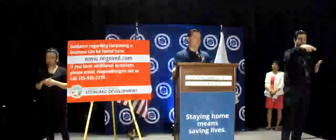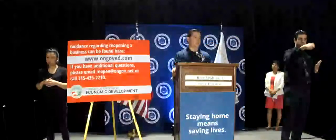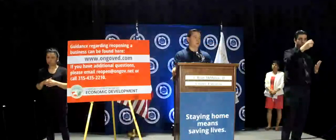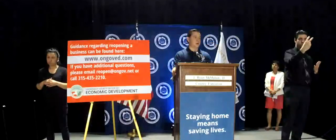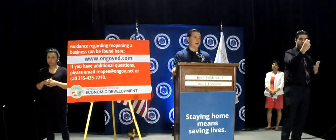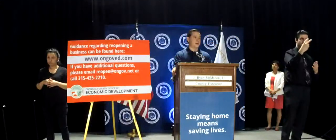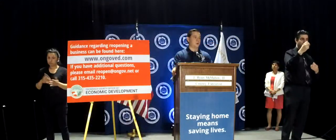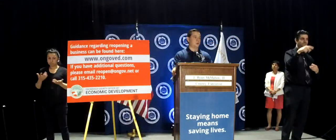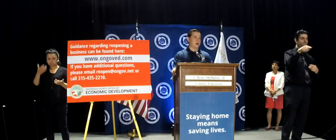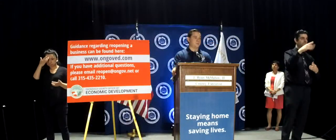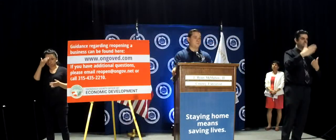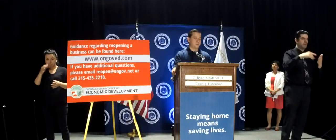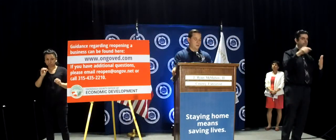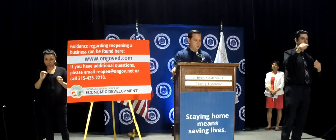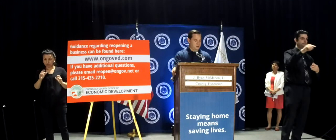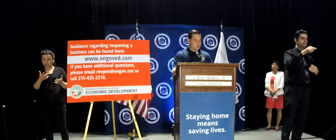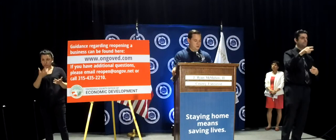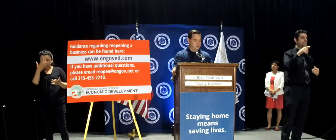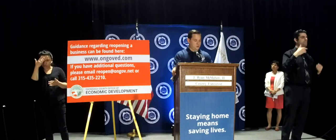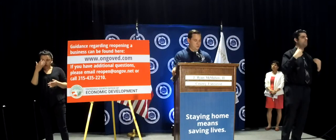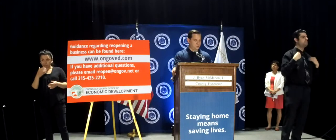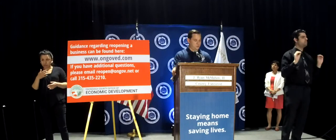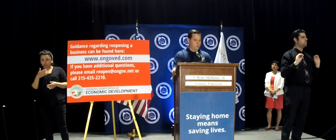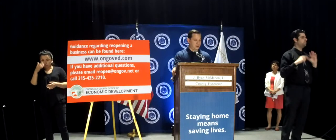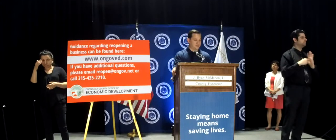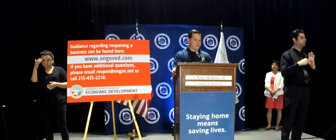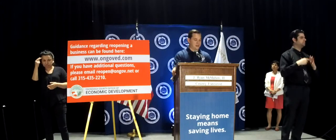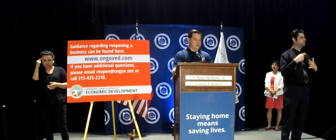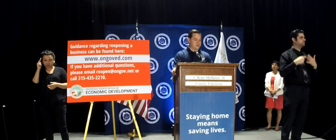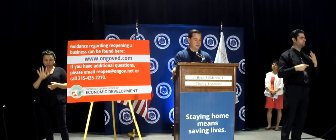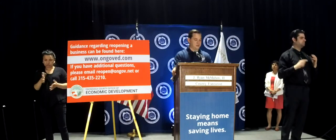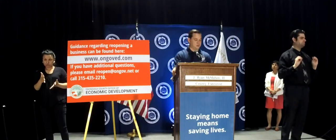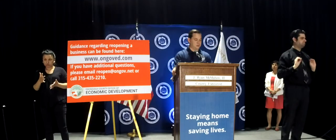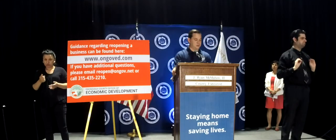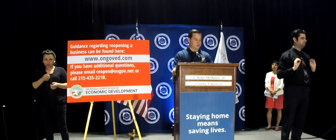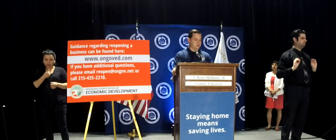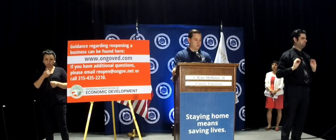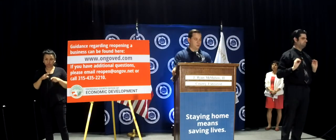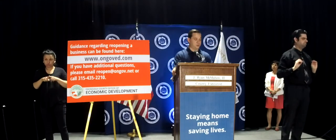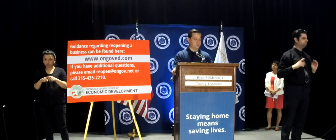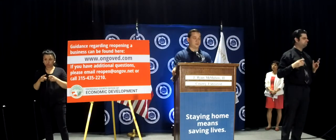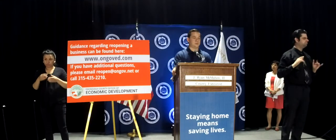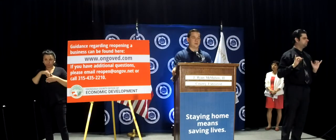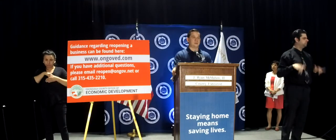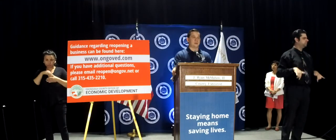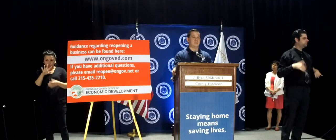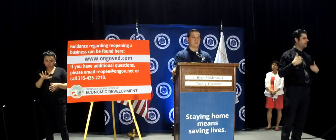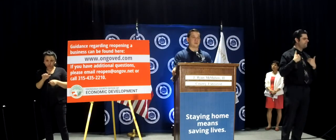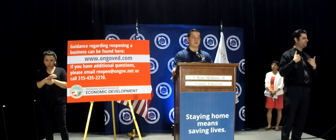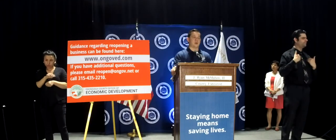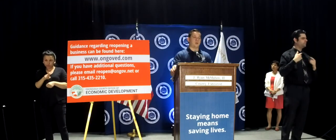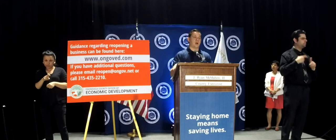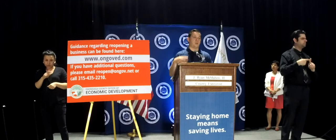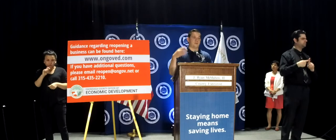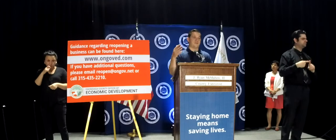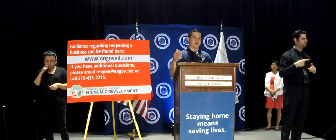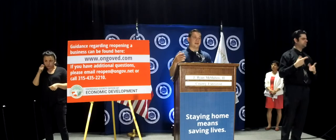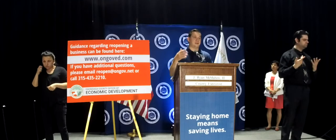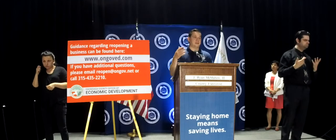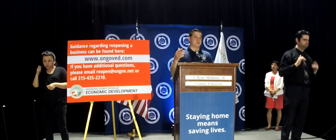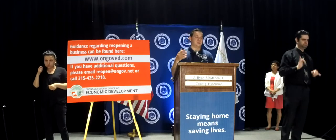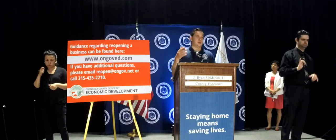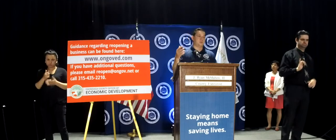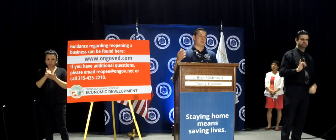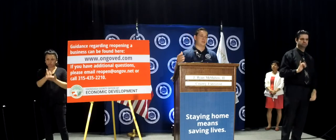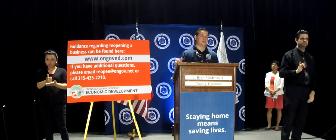would have known about them. So proactive testing, doing the levels of it that we're